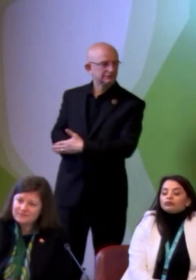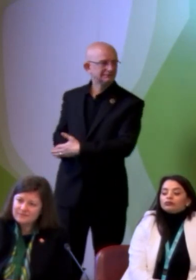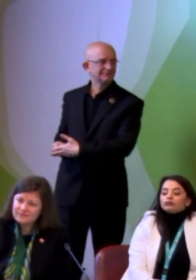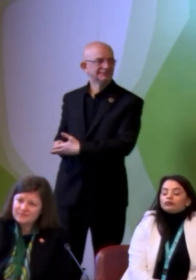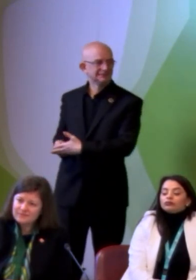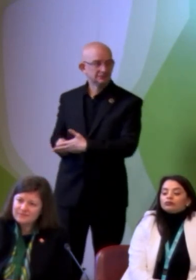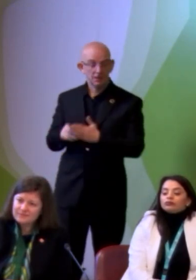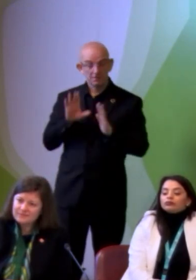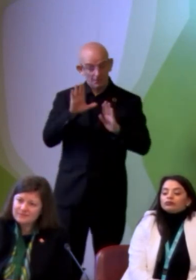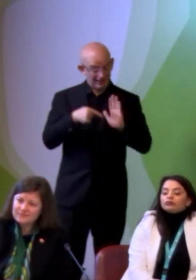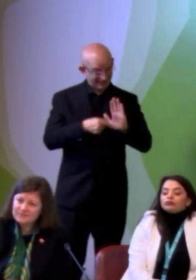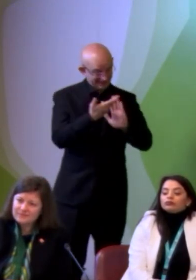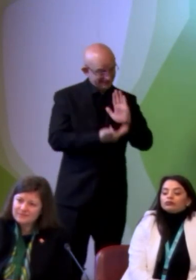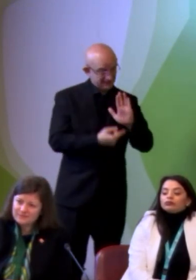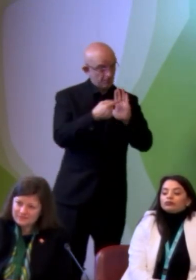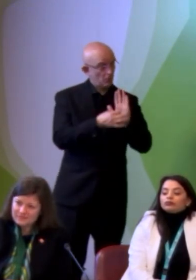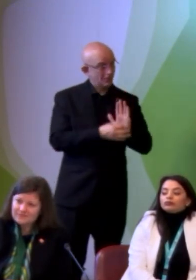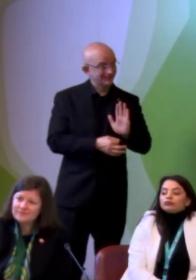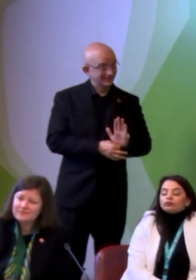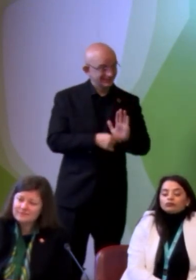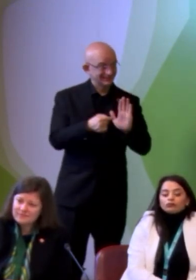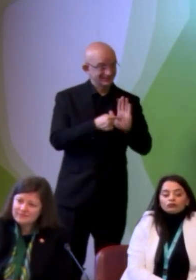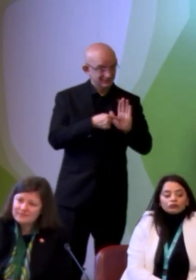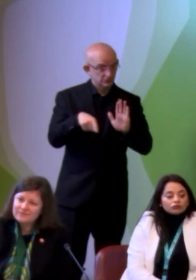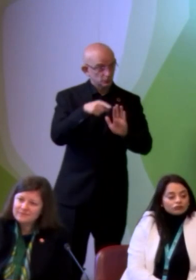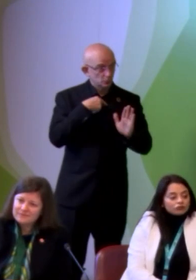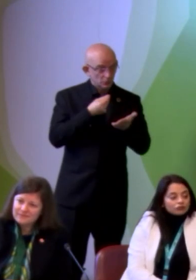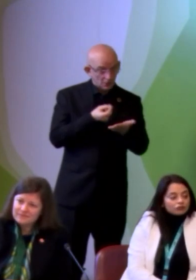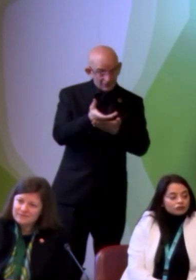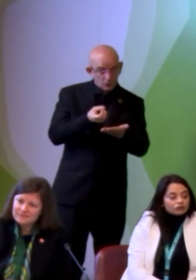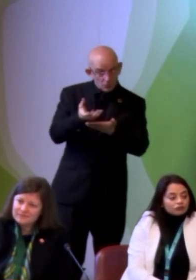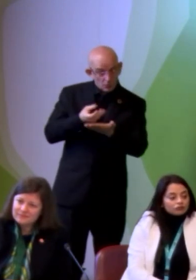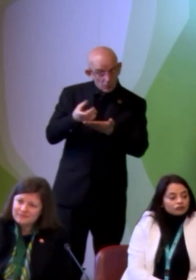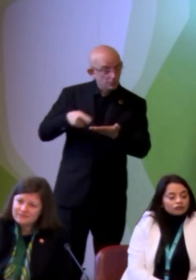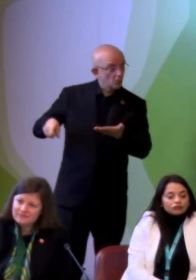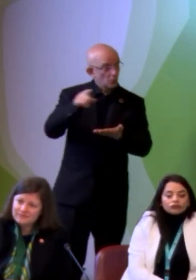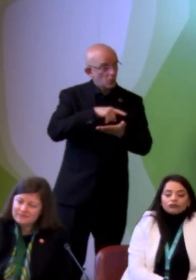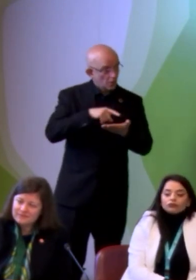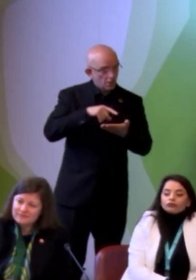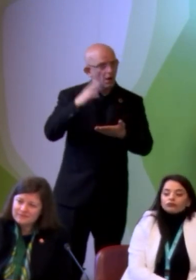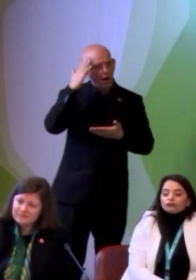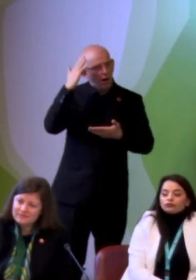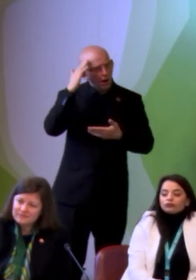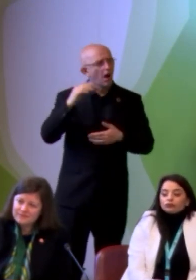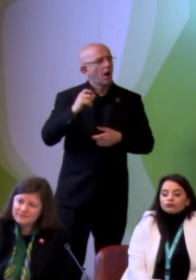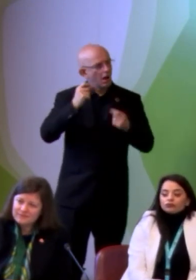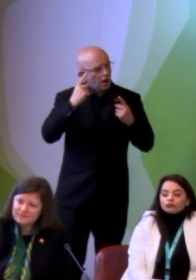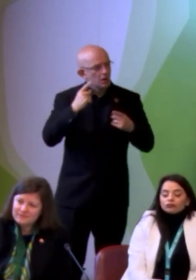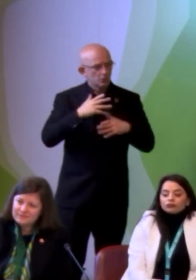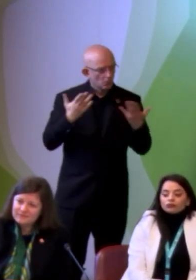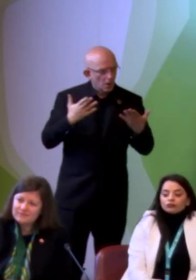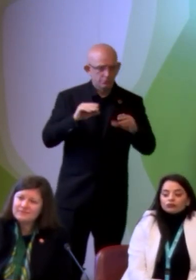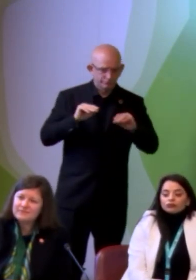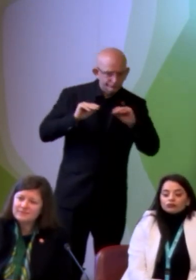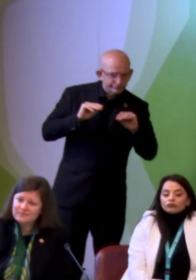started disseminating and creating awareness to the community. And even with the support